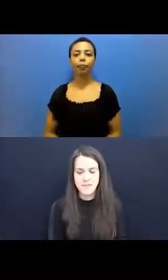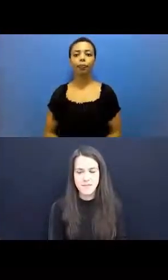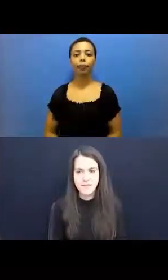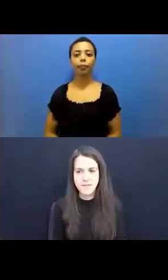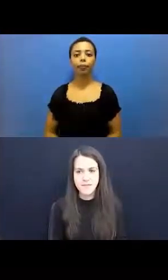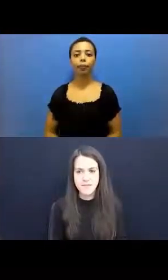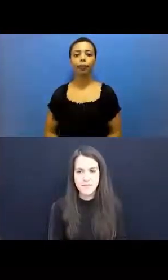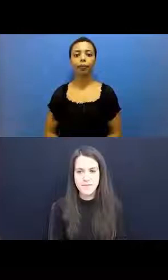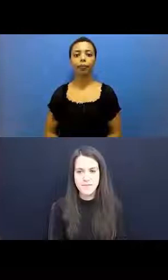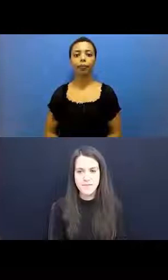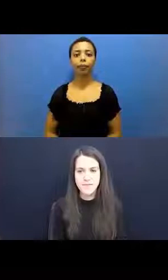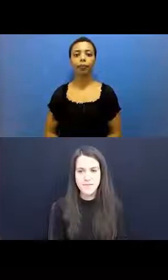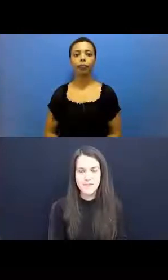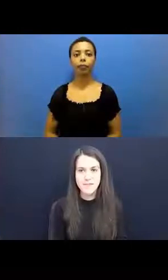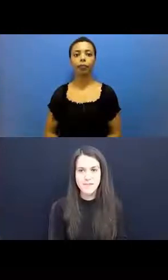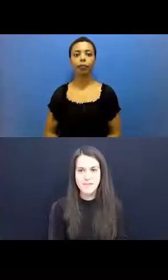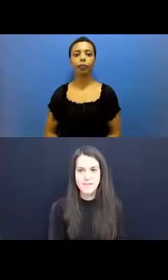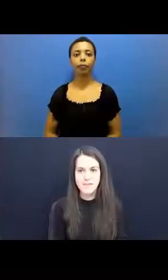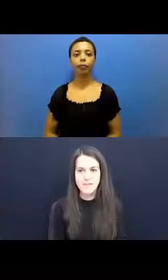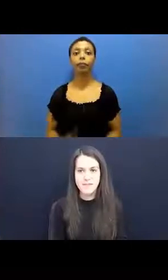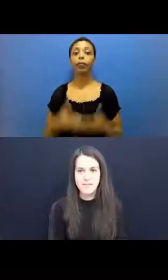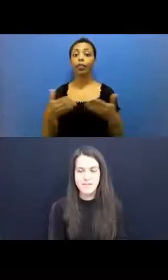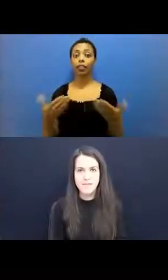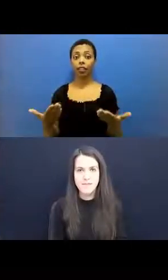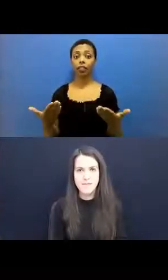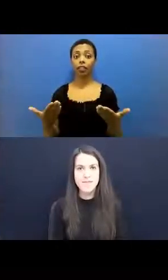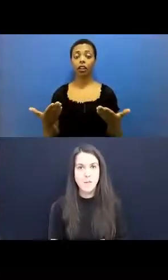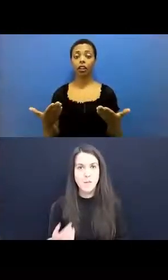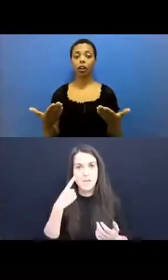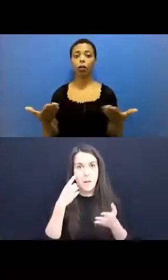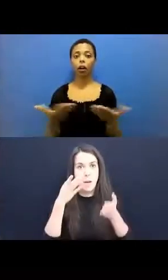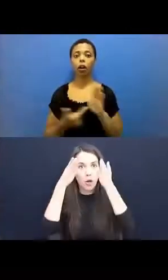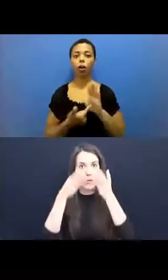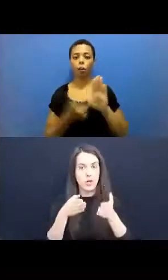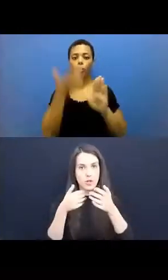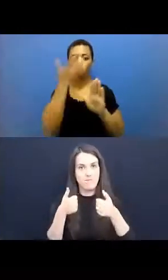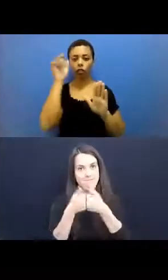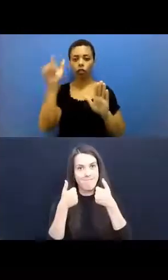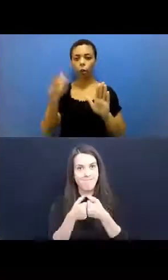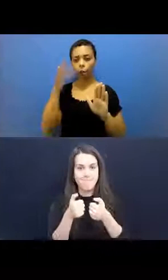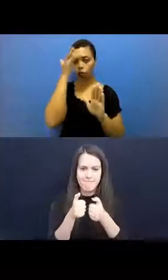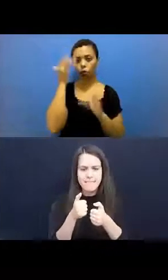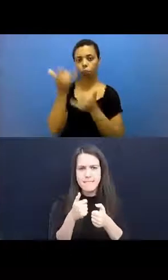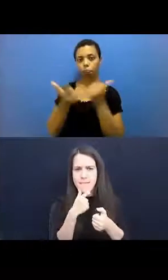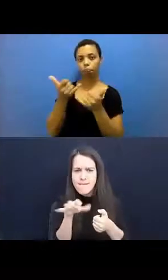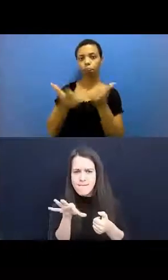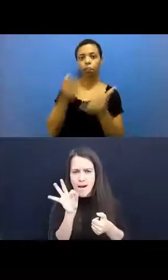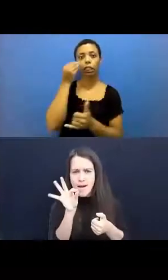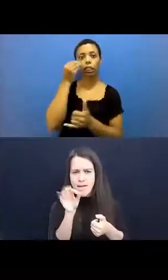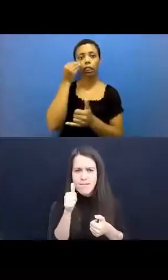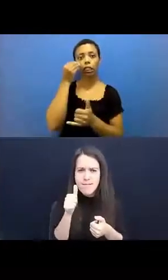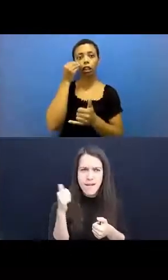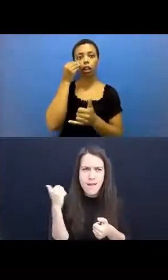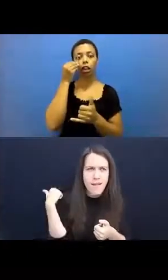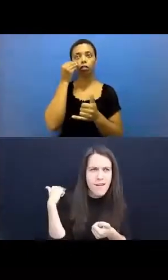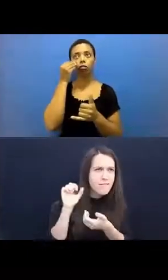So here I show you the person playing and trying to guess the correct haptic